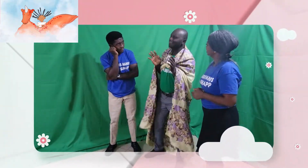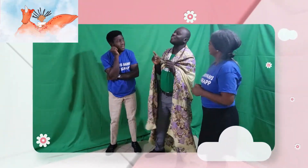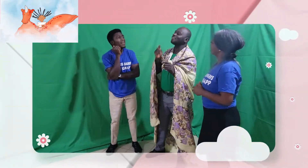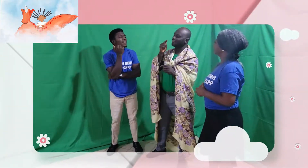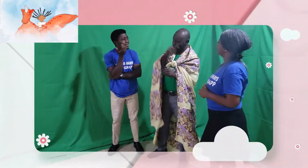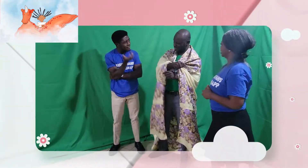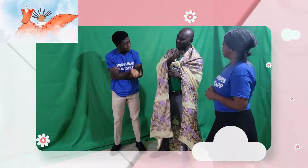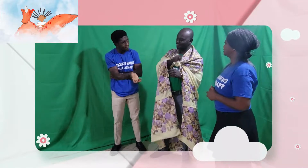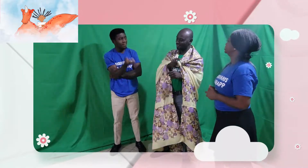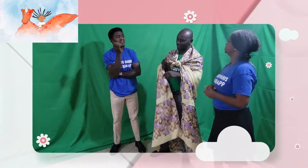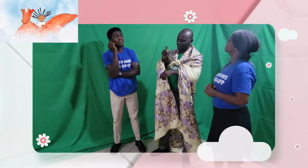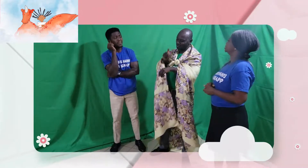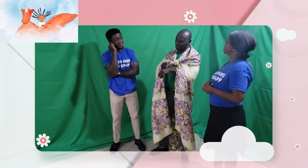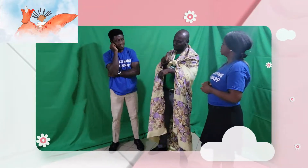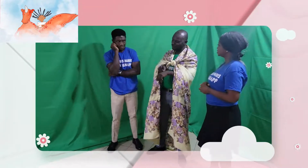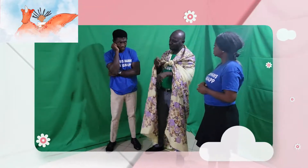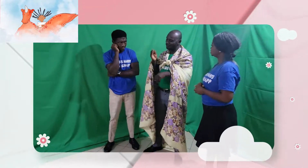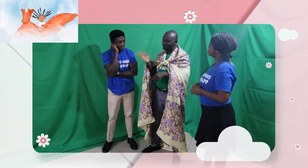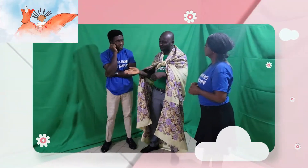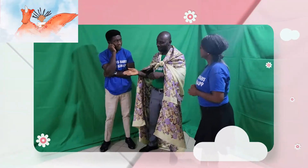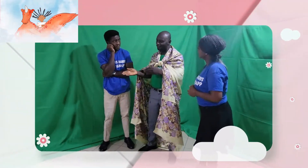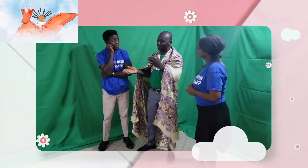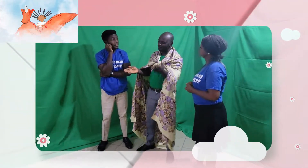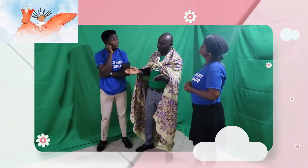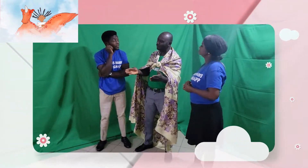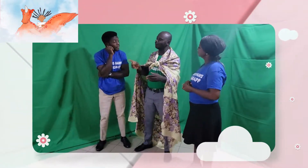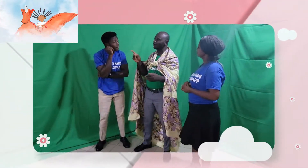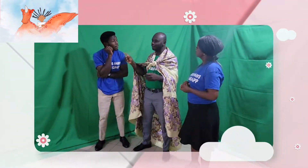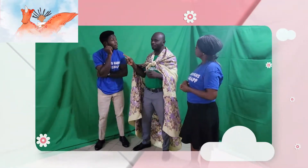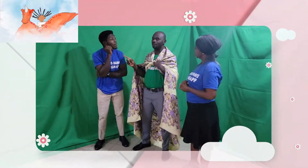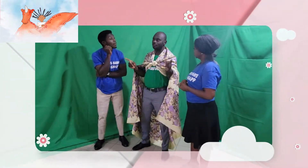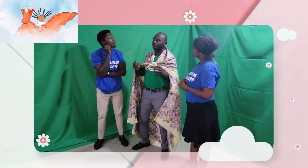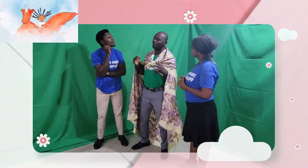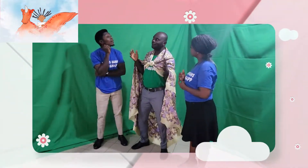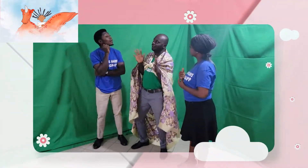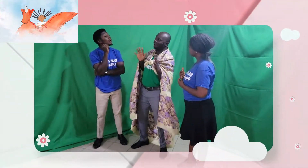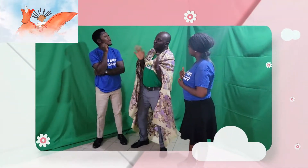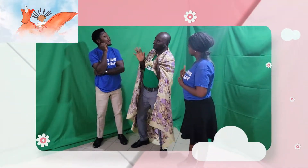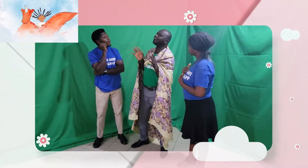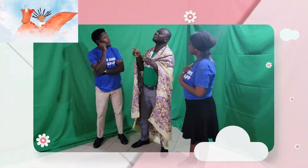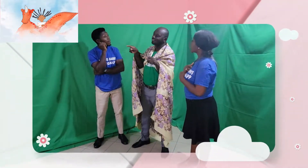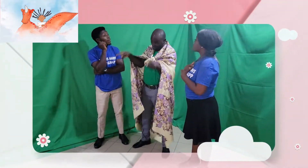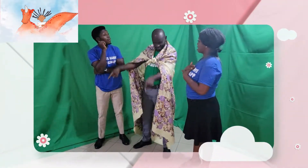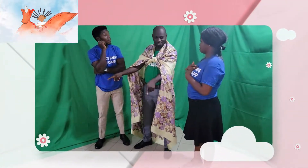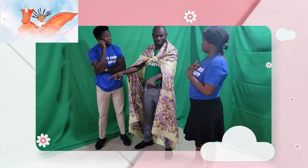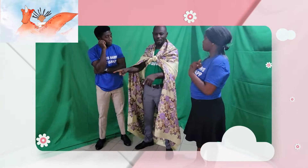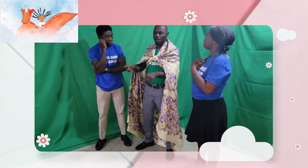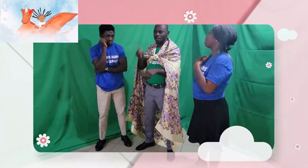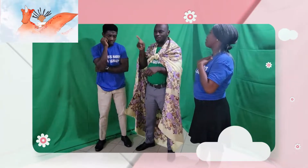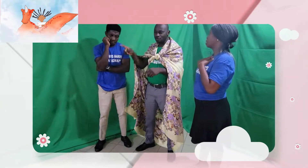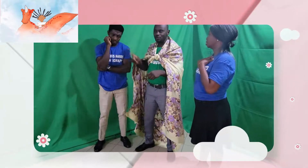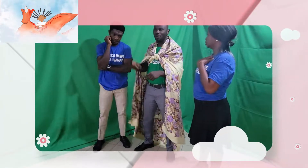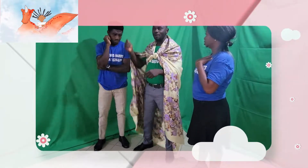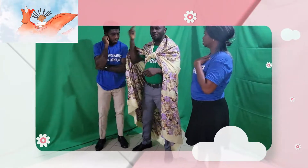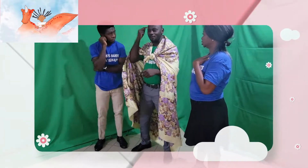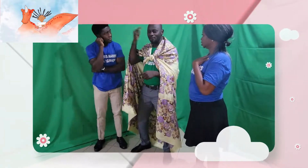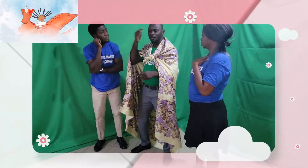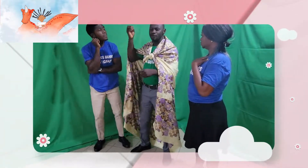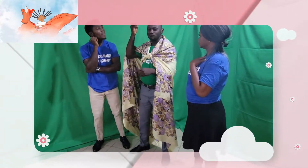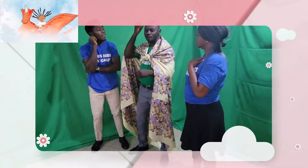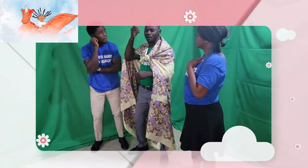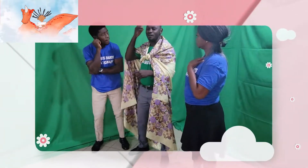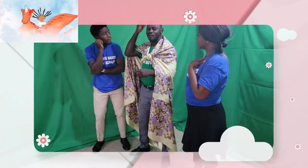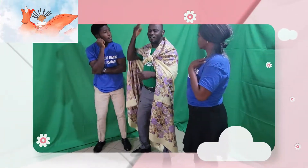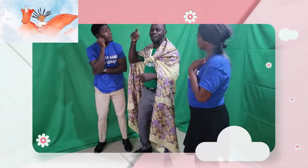It can feel scary and confusing when things are changing, Sarah," said Ariel. "When I